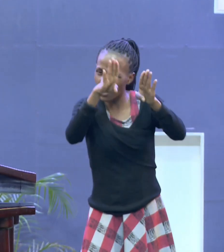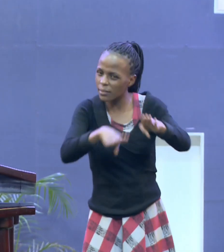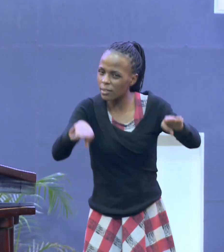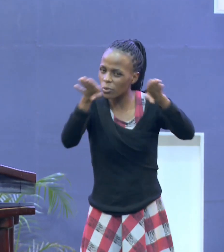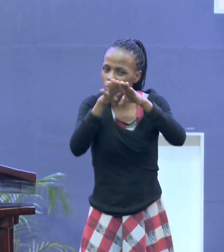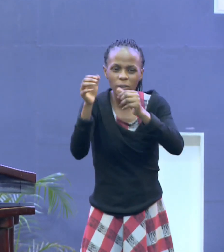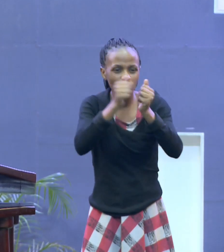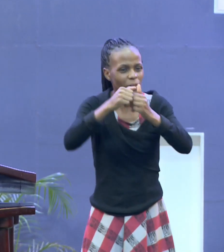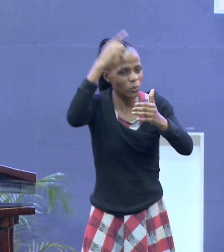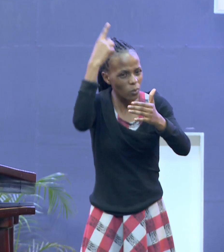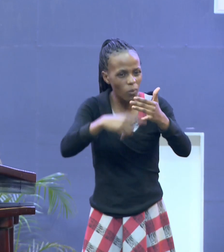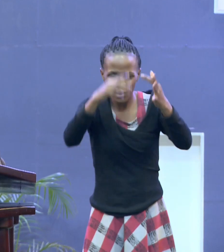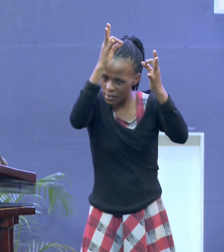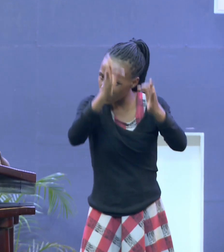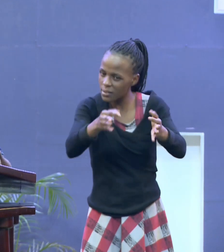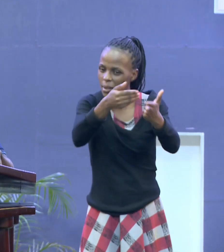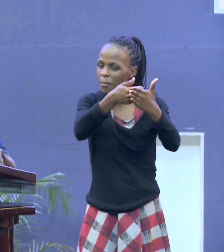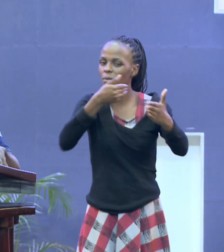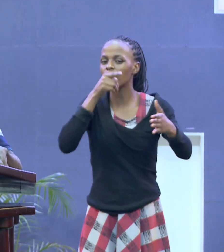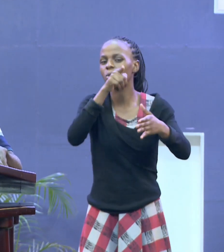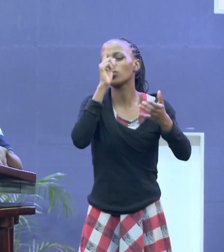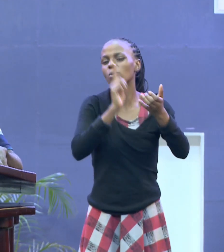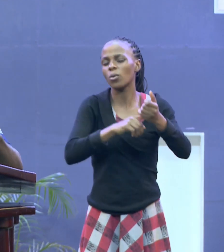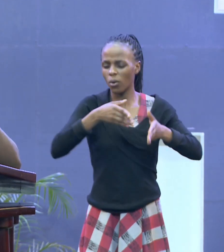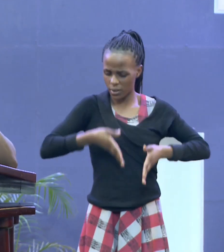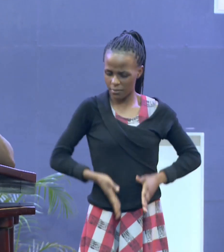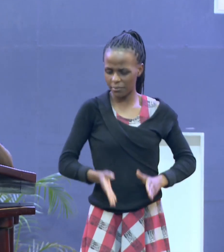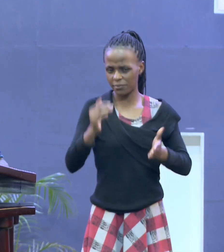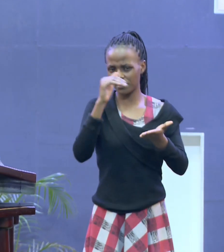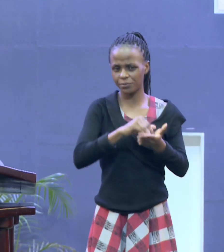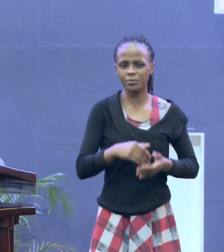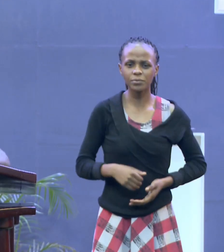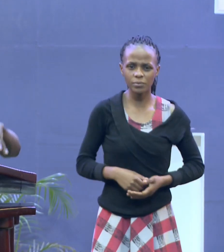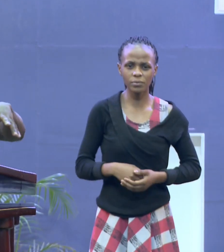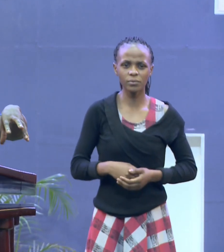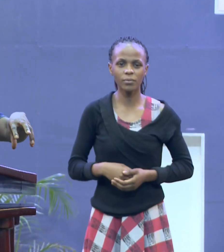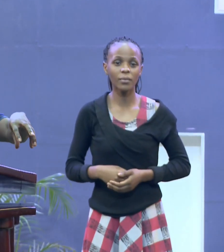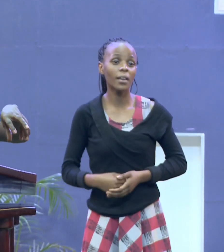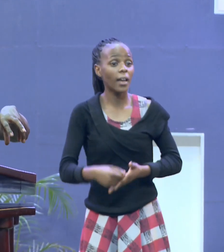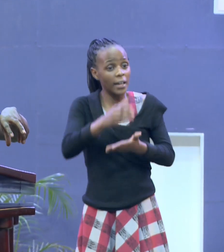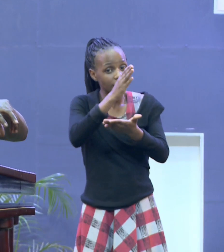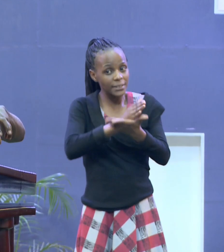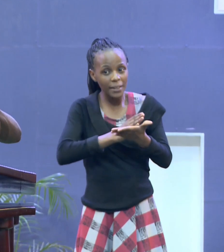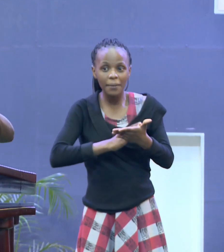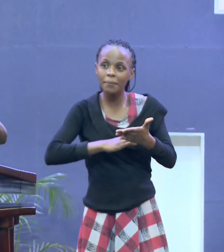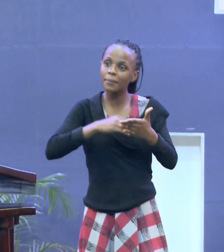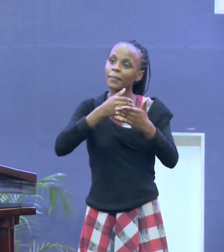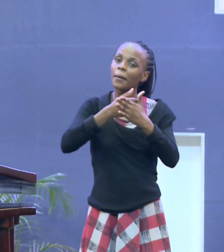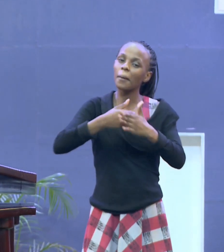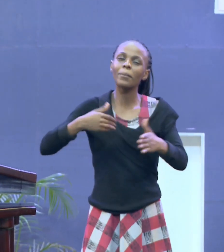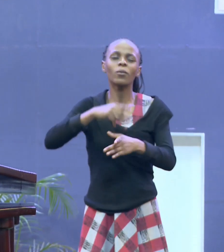So my question to you is salvation, which things salvation find you conforming with? Some of